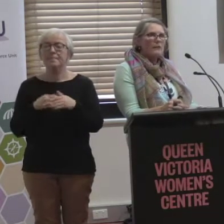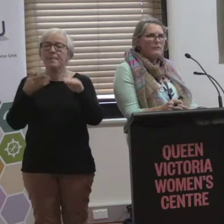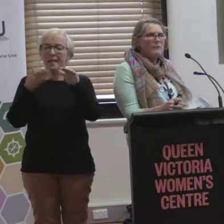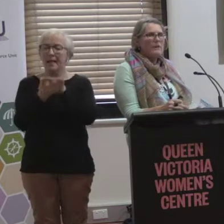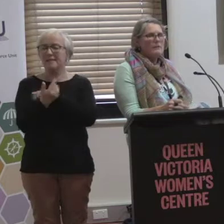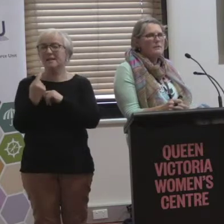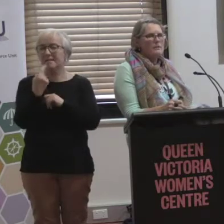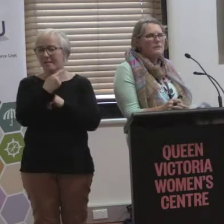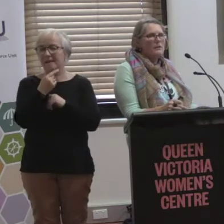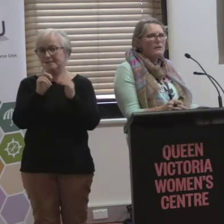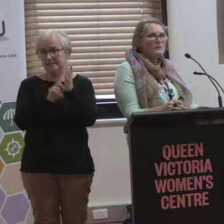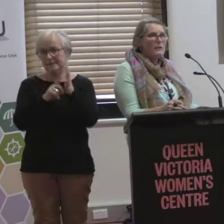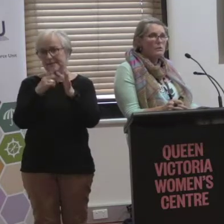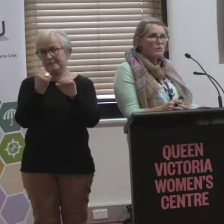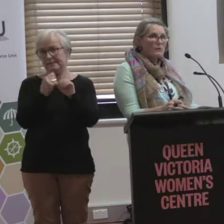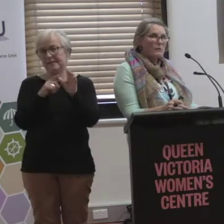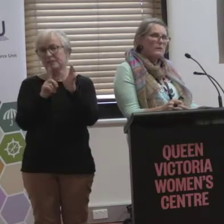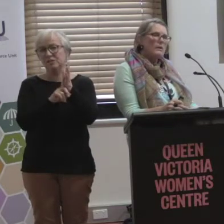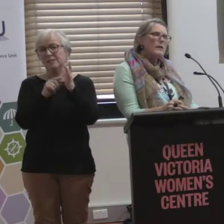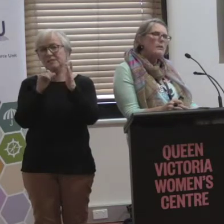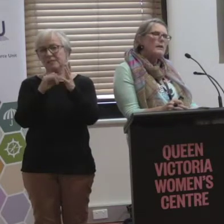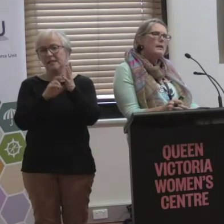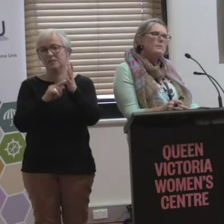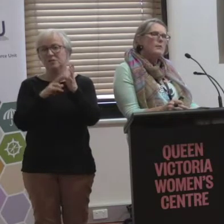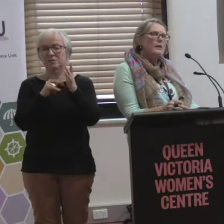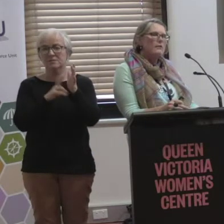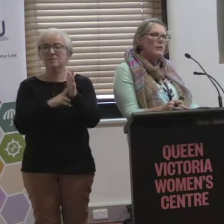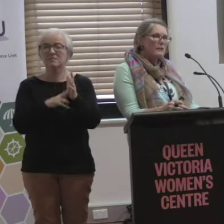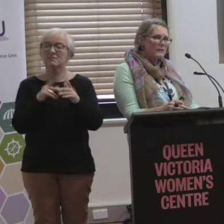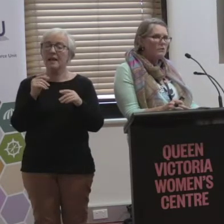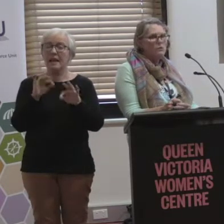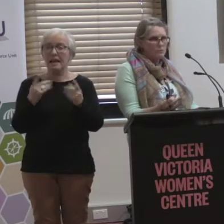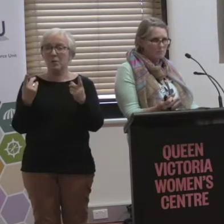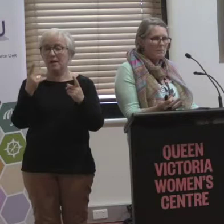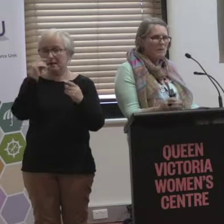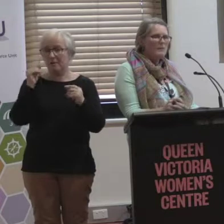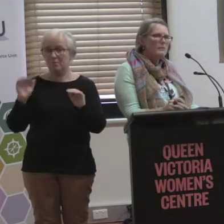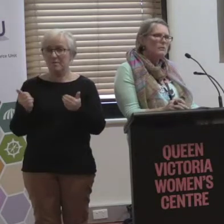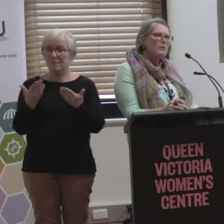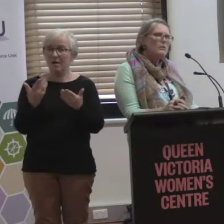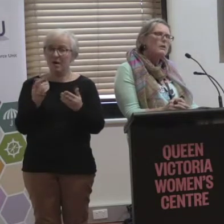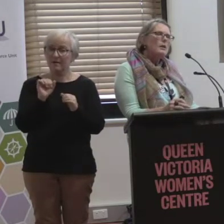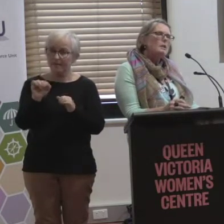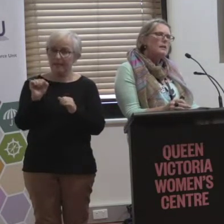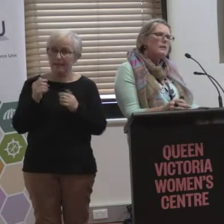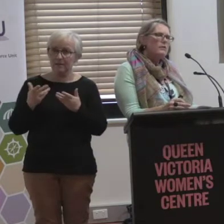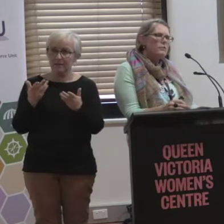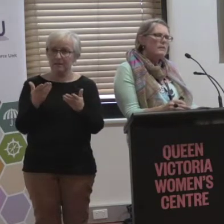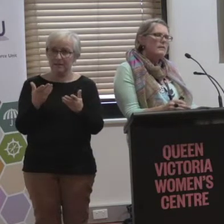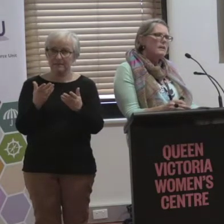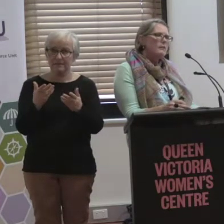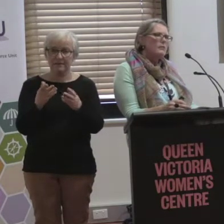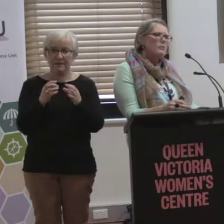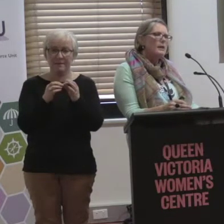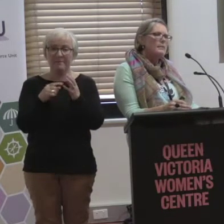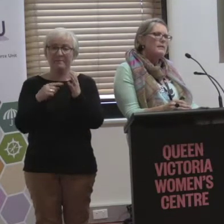pharmaceuticals now fit as defined as medical treatment. So anyone that can provide their own consent should obviously be doing so, but an individual that